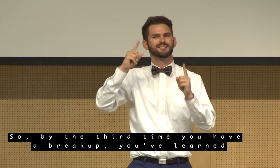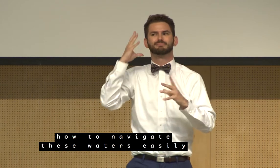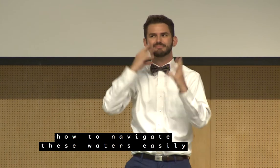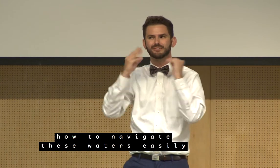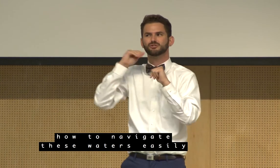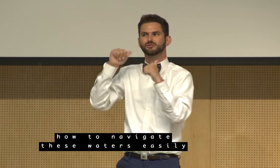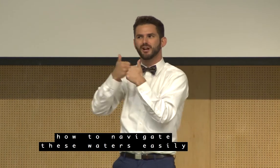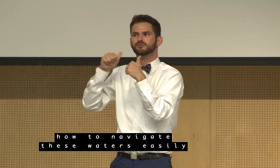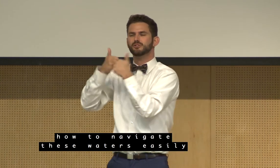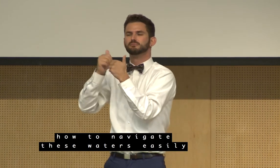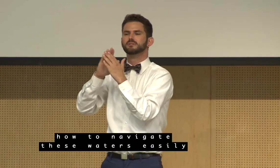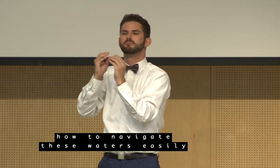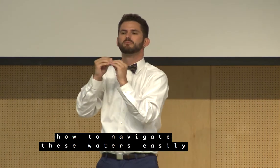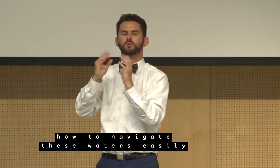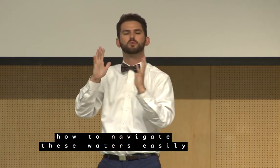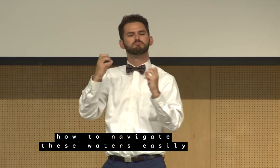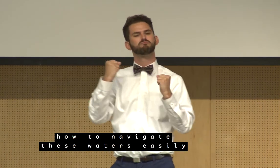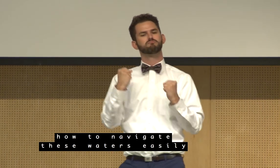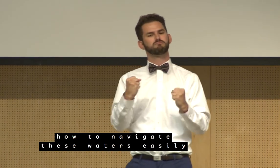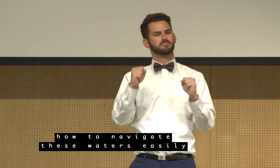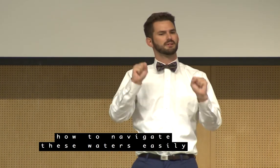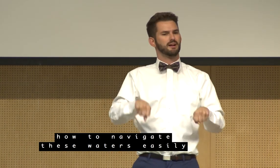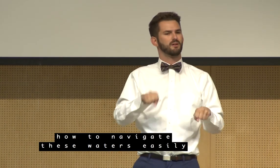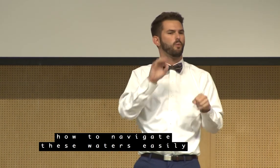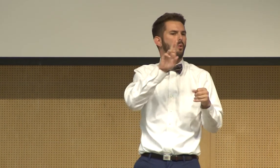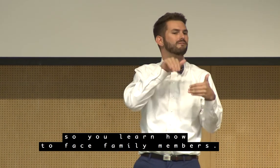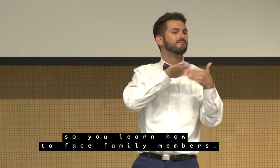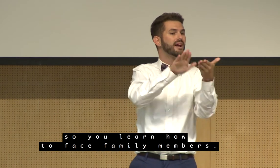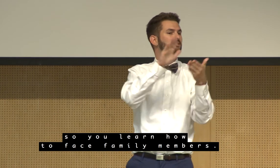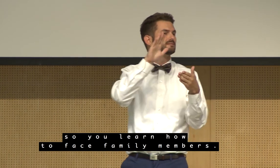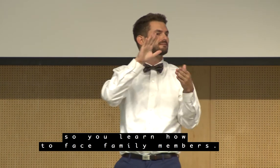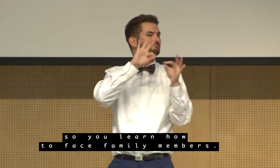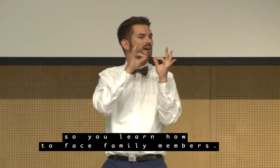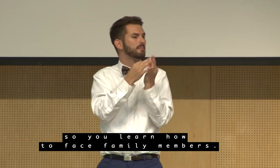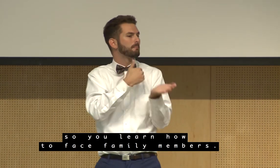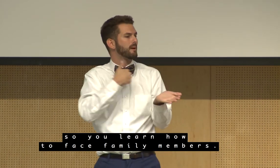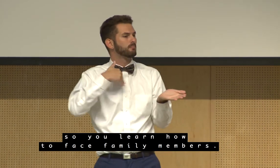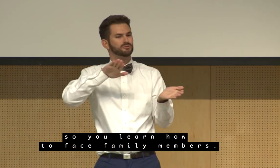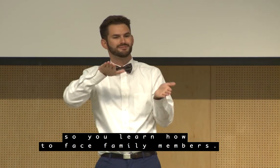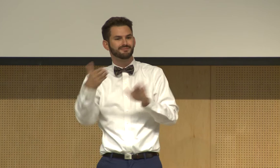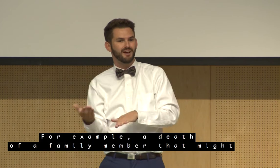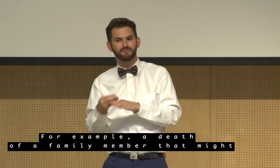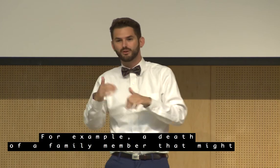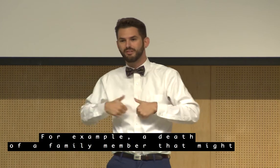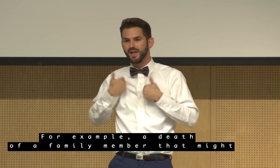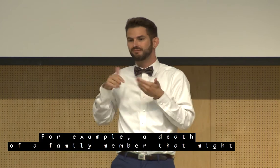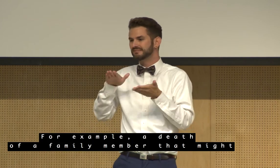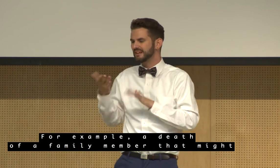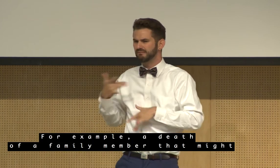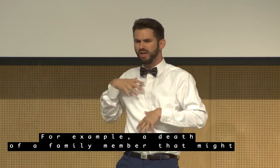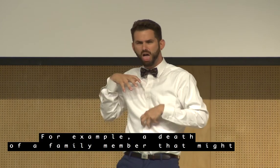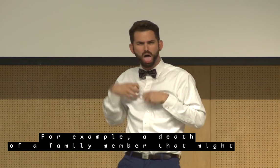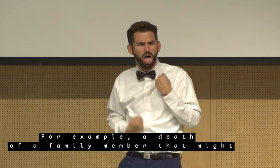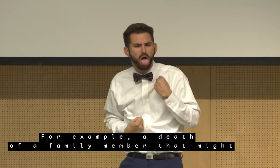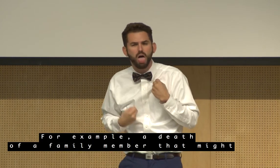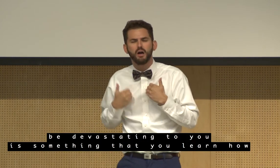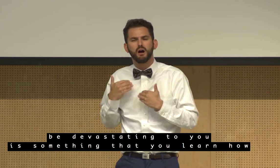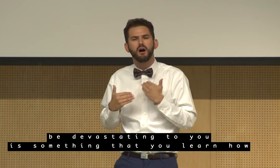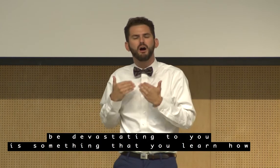how to navigate these waters easily. So you learn how to face family members. For example, a death of a family member that might be devastating